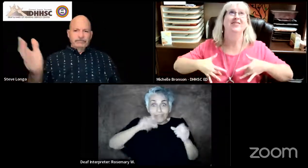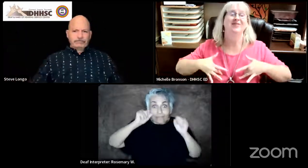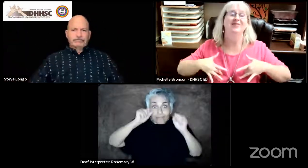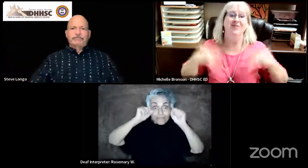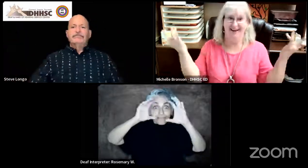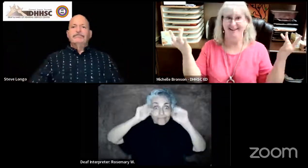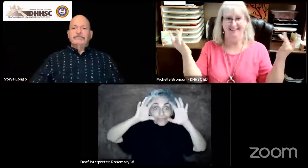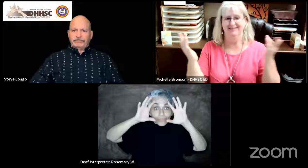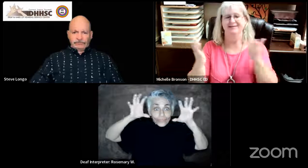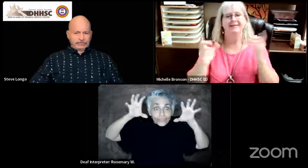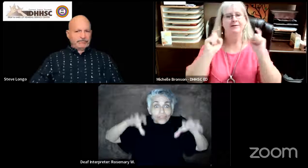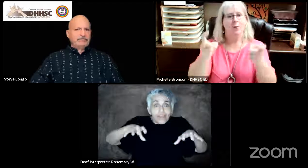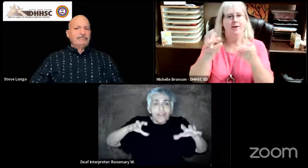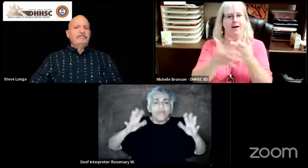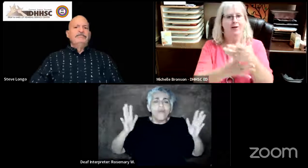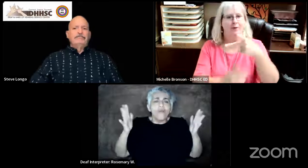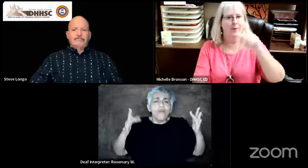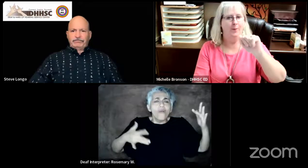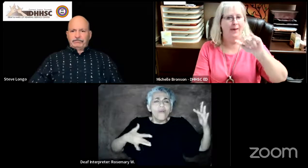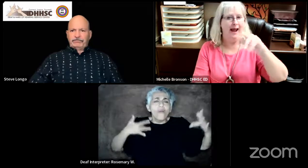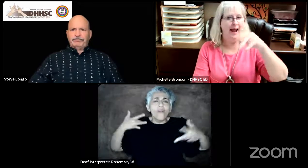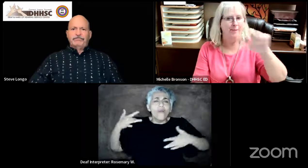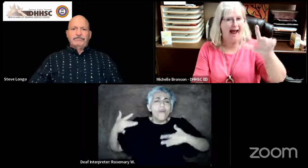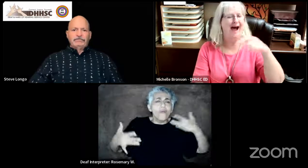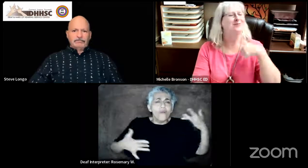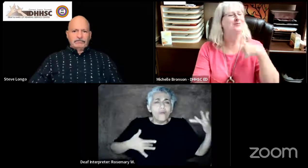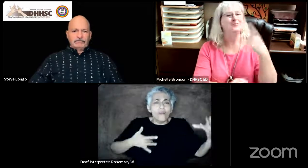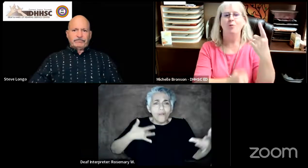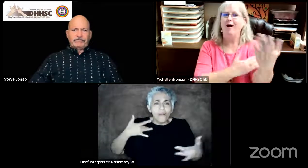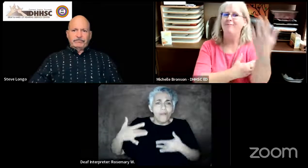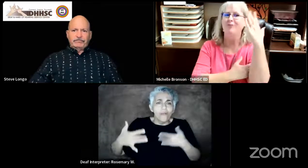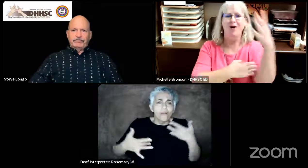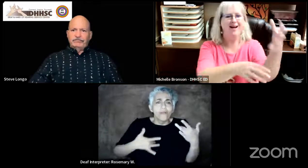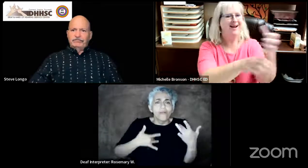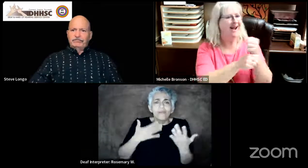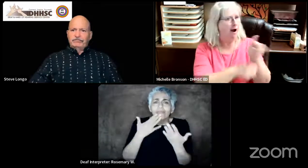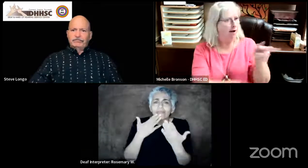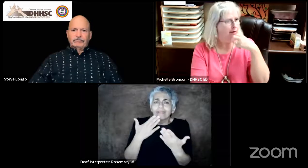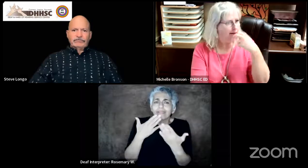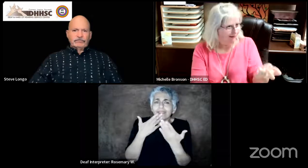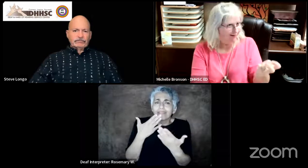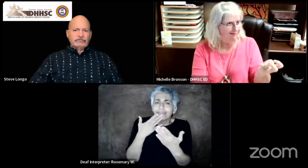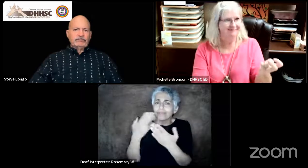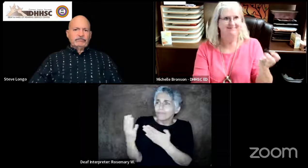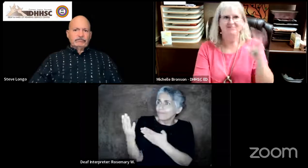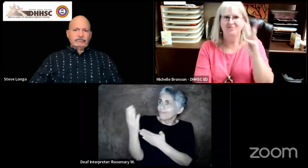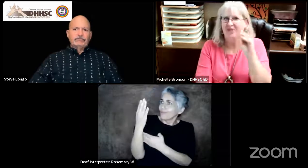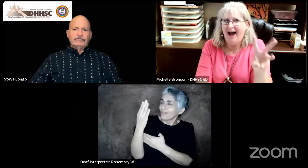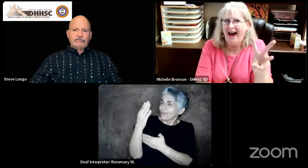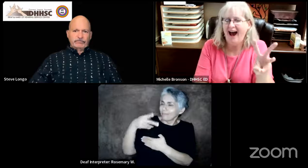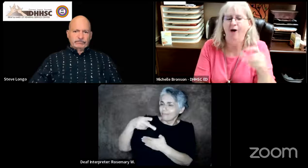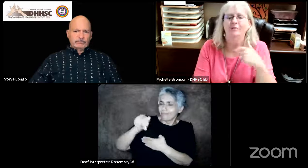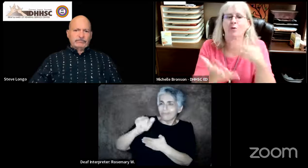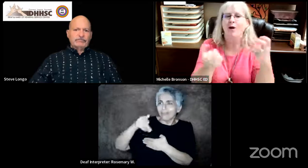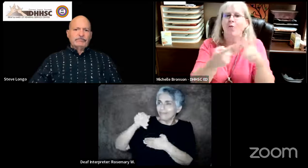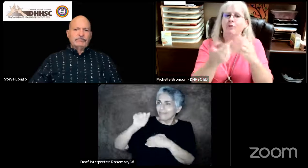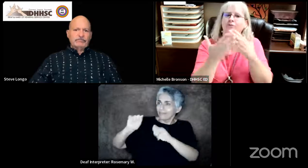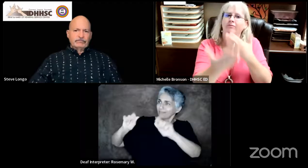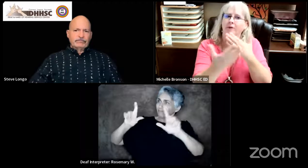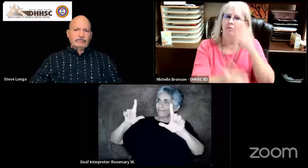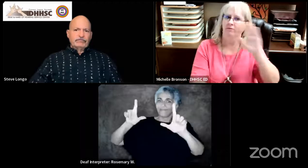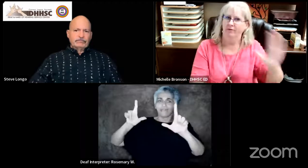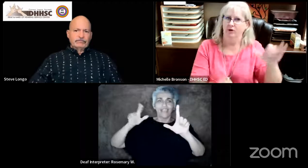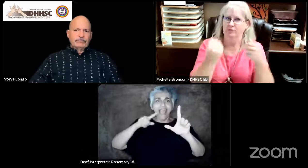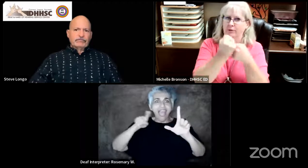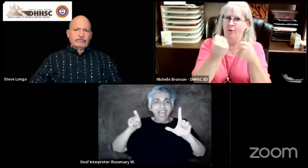shocked and thrilled. They donated it through PayPal, And so one morning we just got the notice that